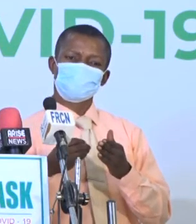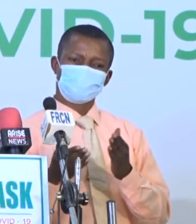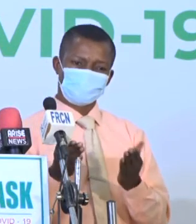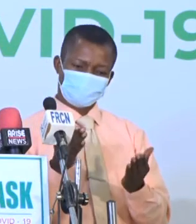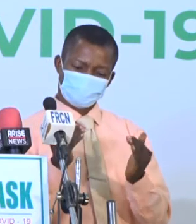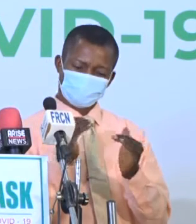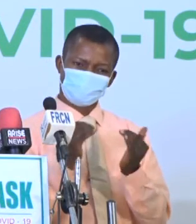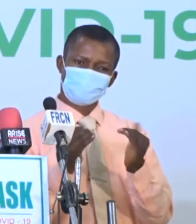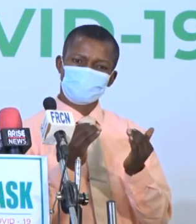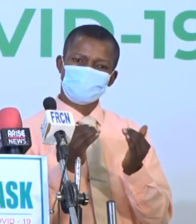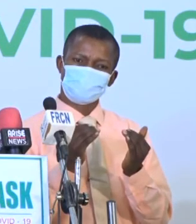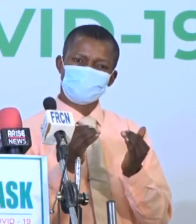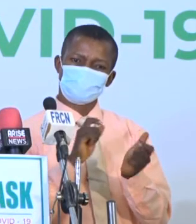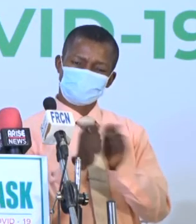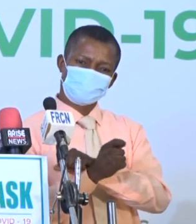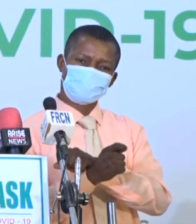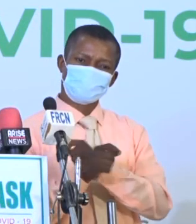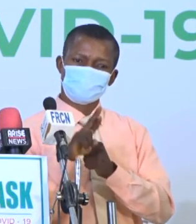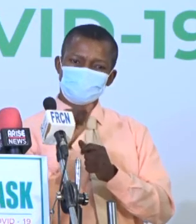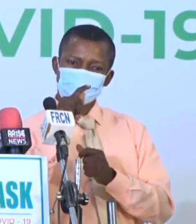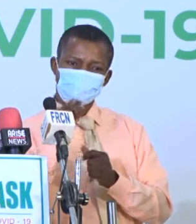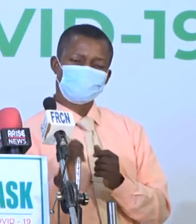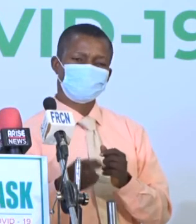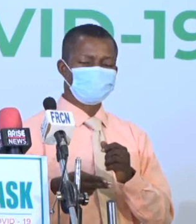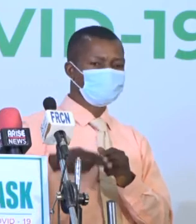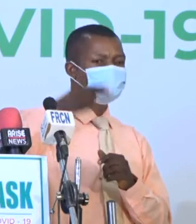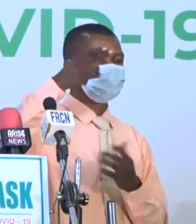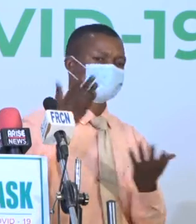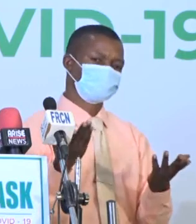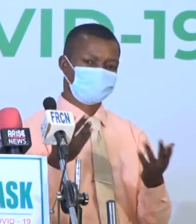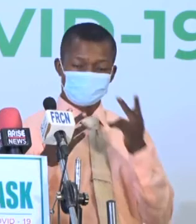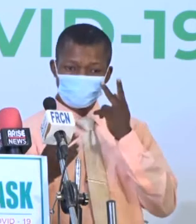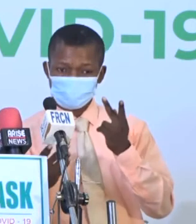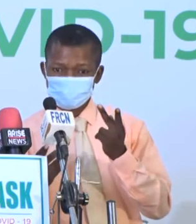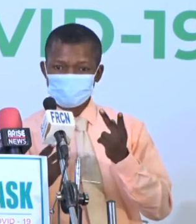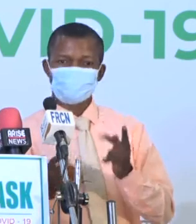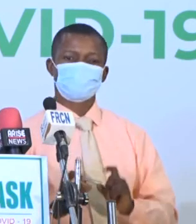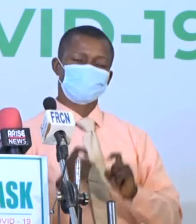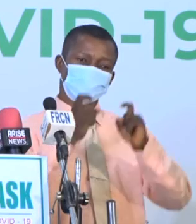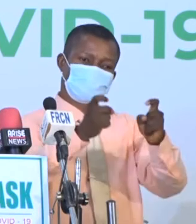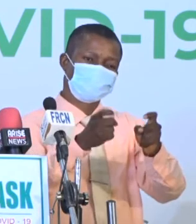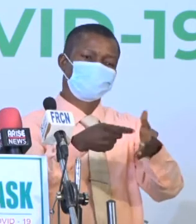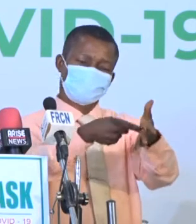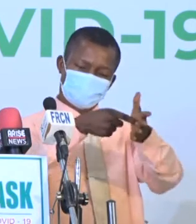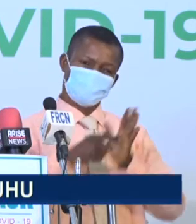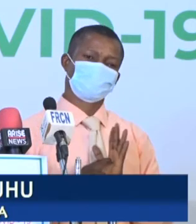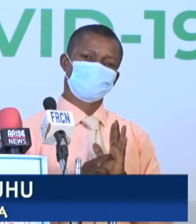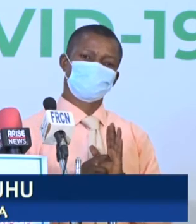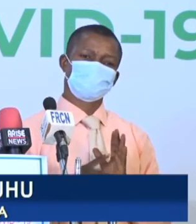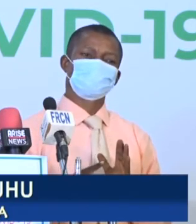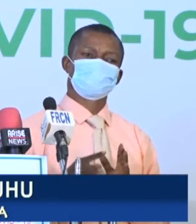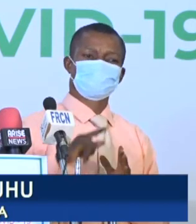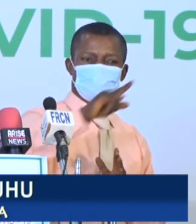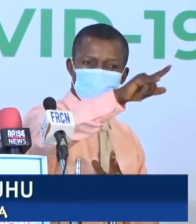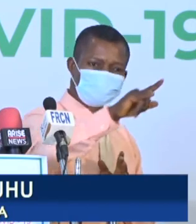need to raise enough money. So the problem basically is that of supply and demand. The supply for airline